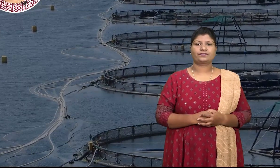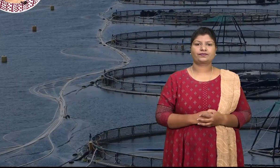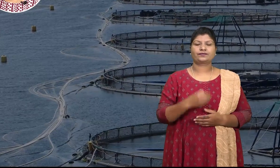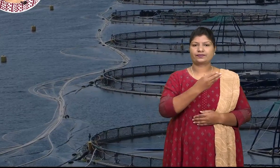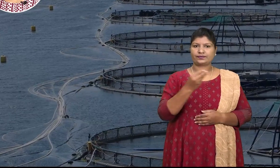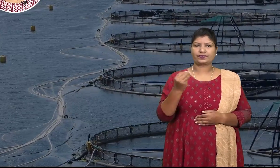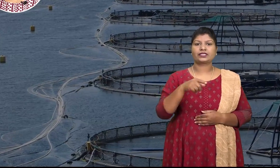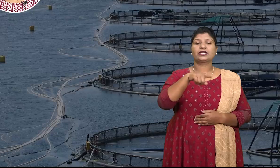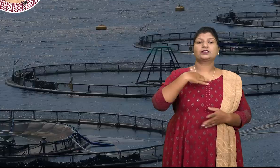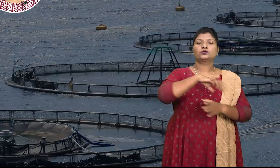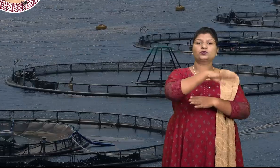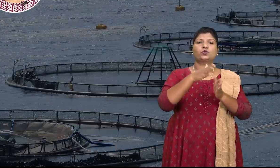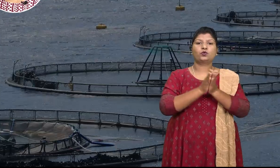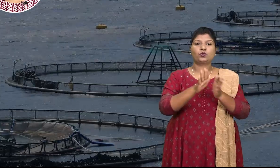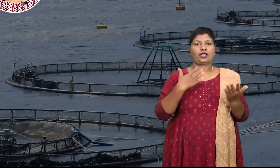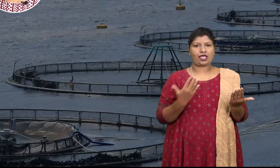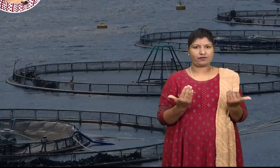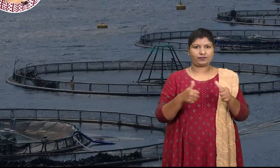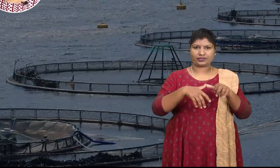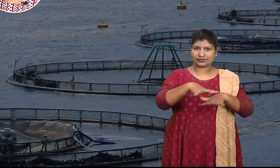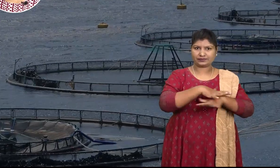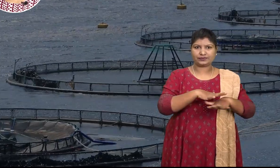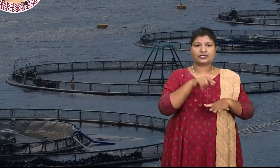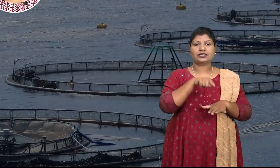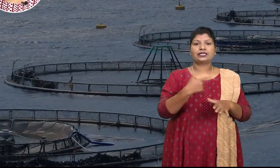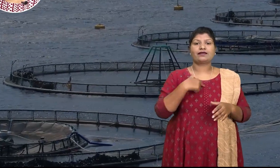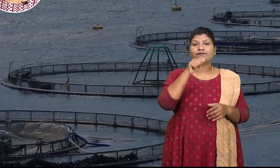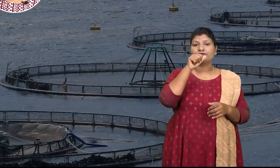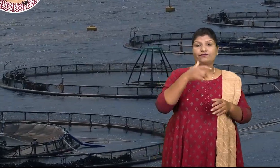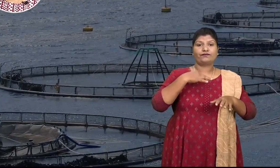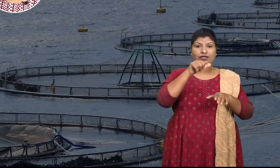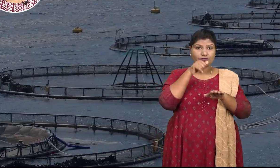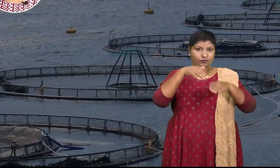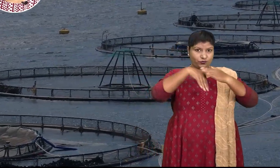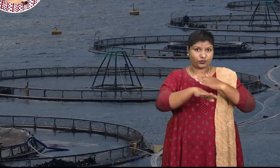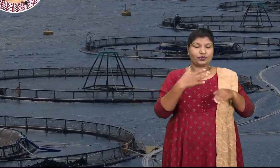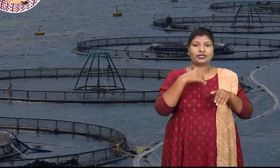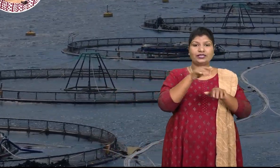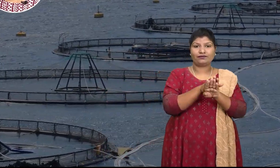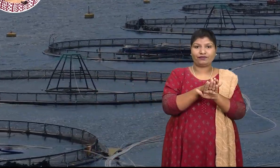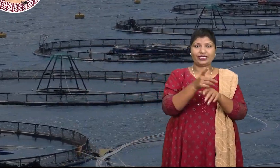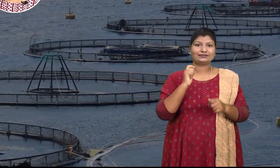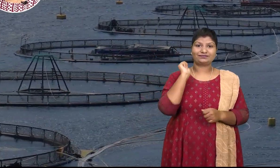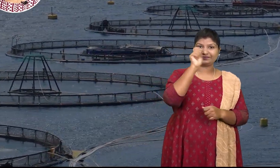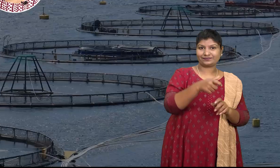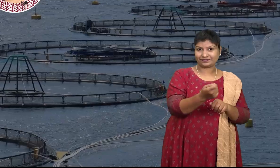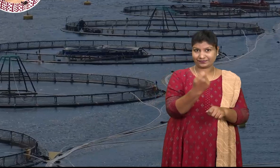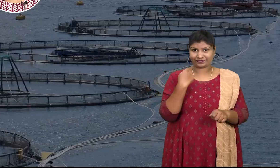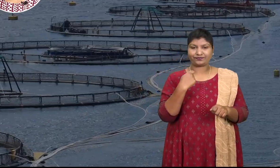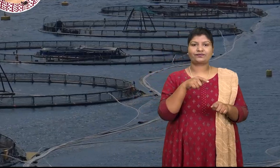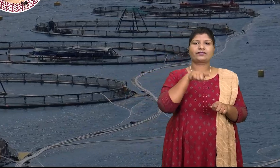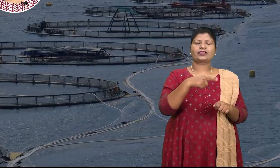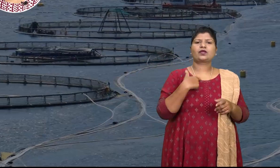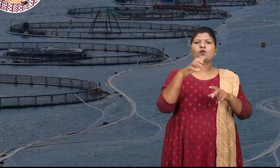and the total available area for fishing both inshore and offshore